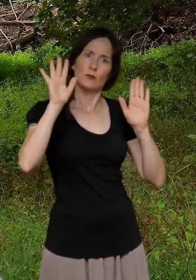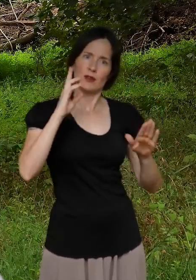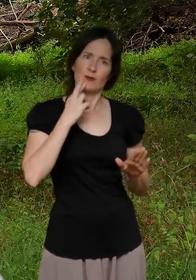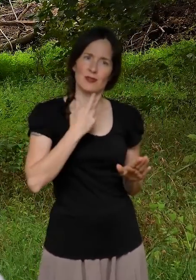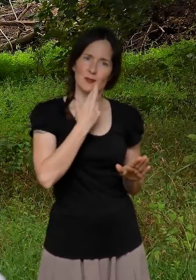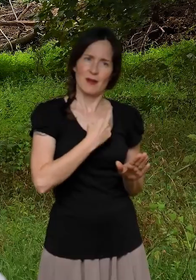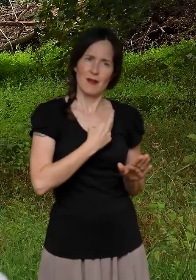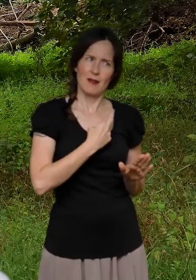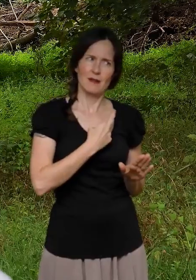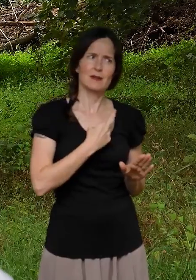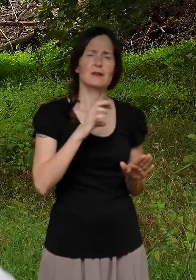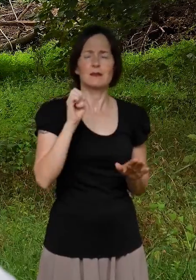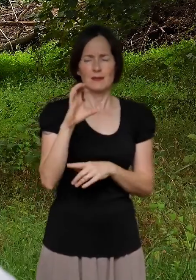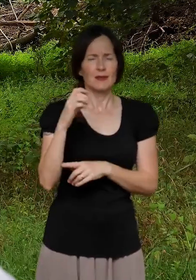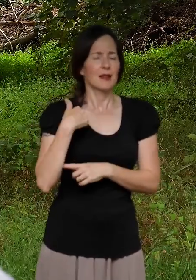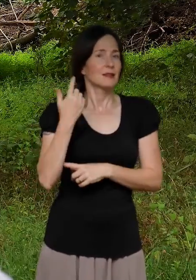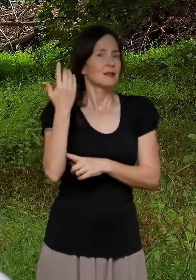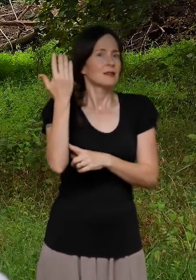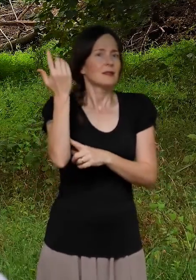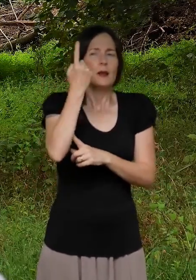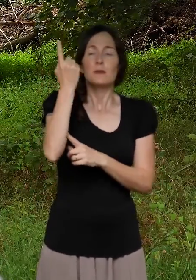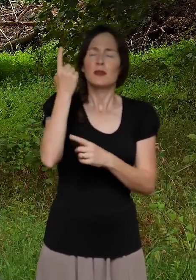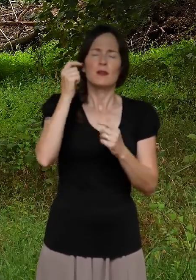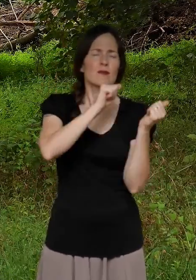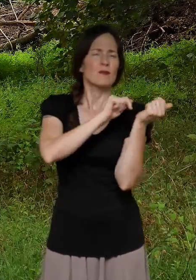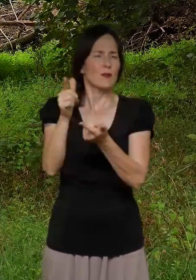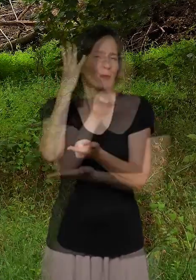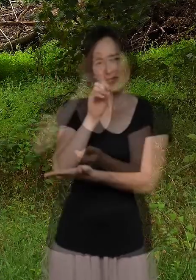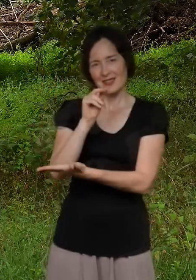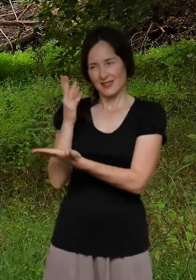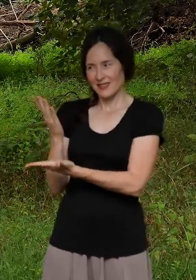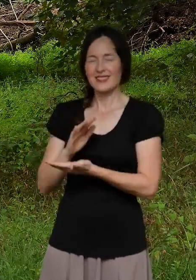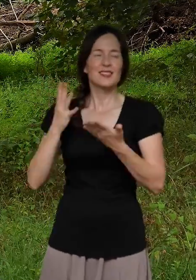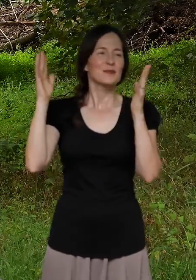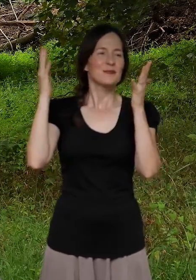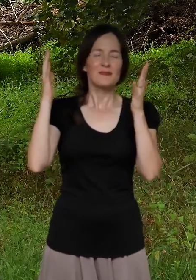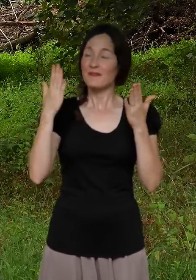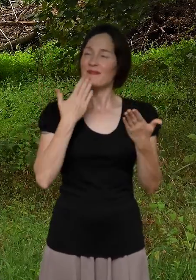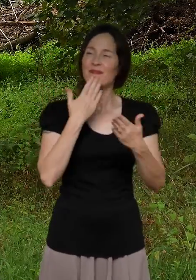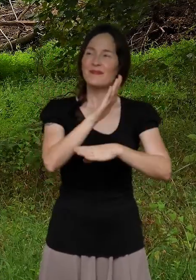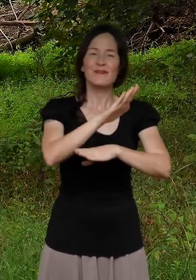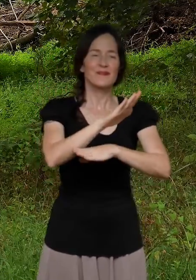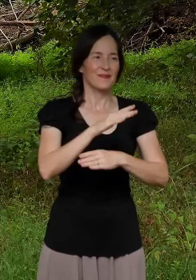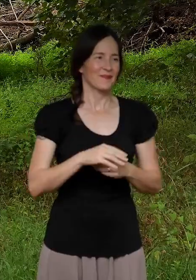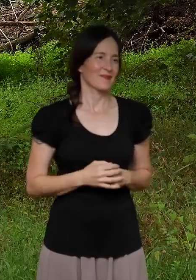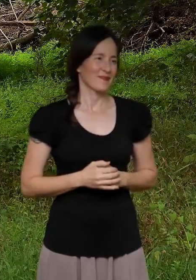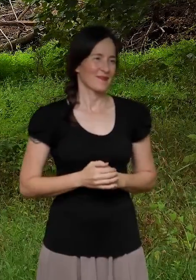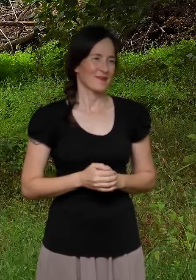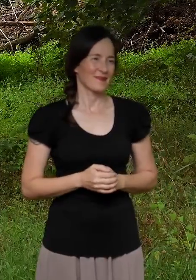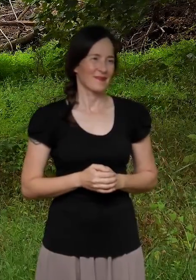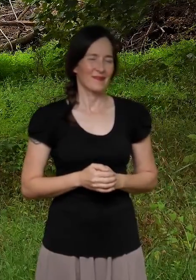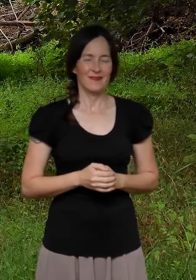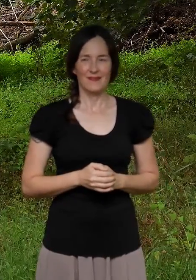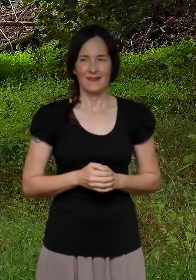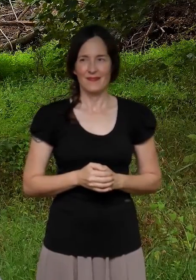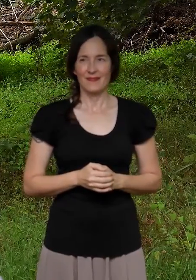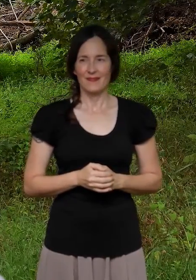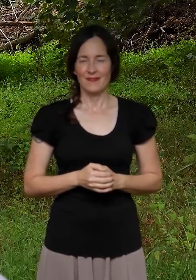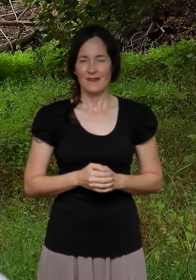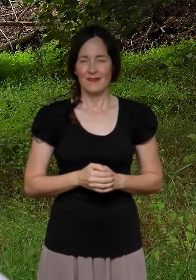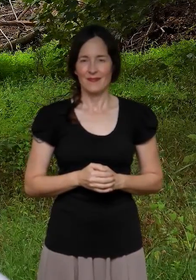Join us for Thursday open mic, courtyard concerts, second Saturday kids fun, the Mount Misery ghost tour, outdoor